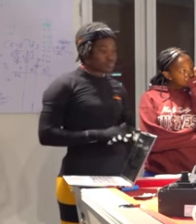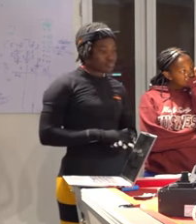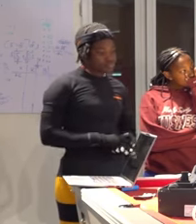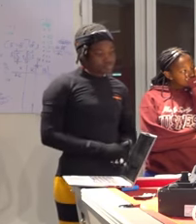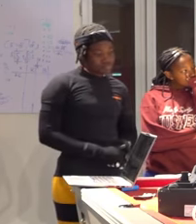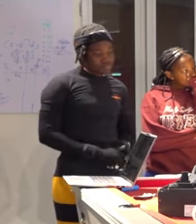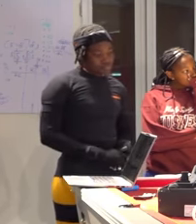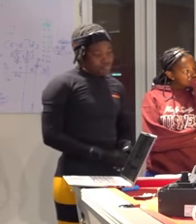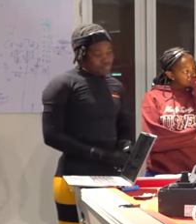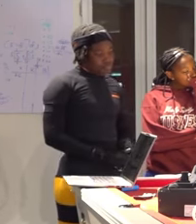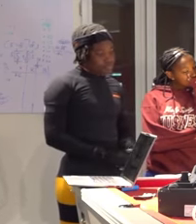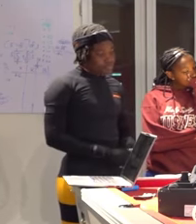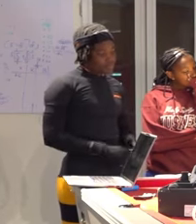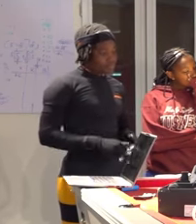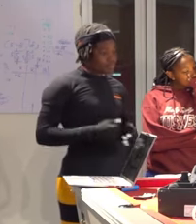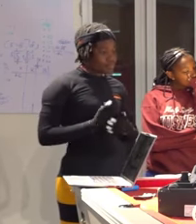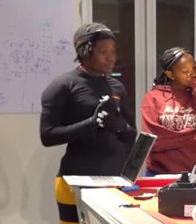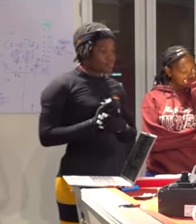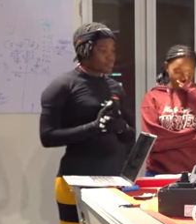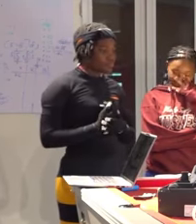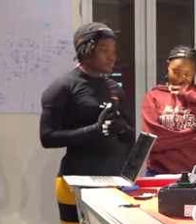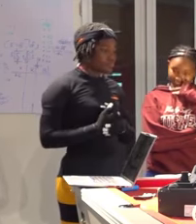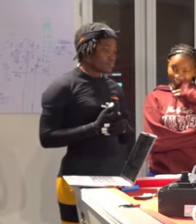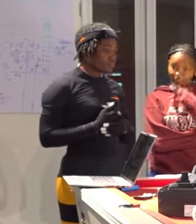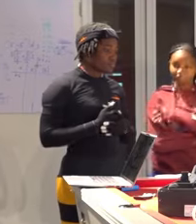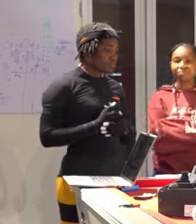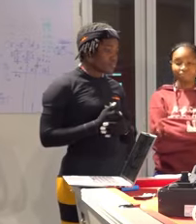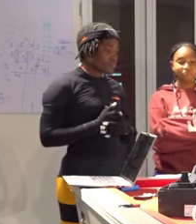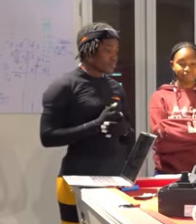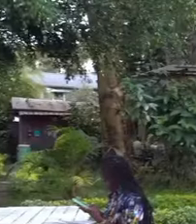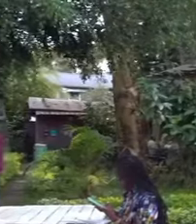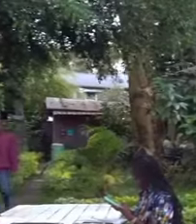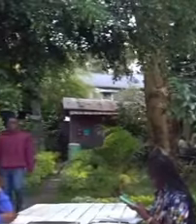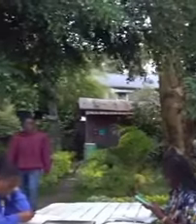sign language as a language, and that's what makes our platform unique.